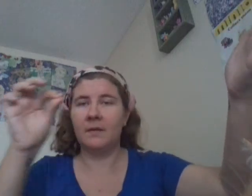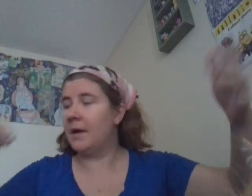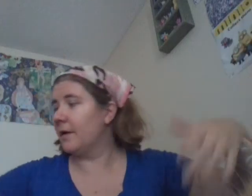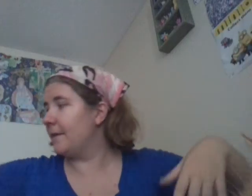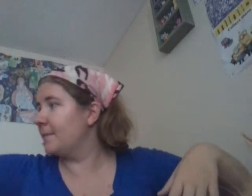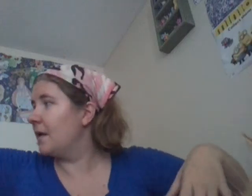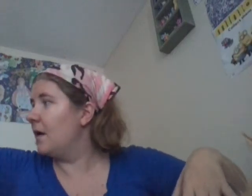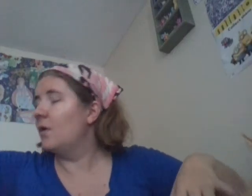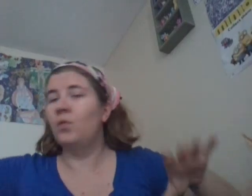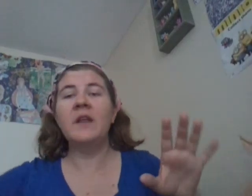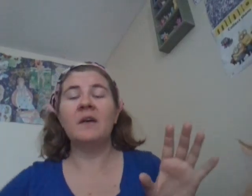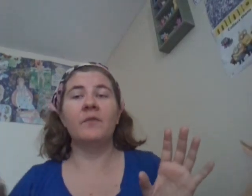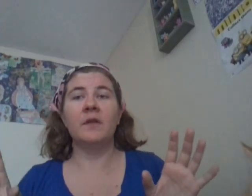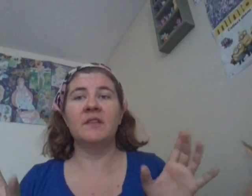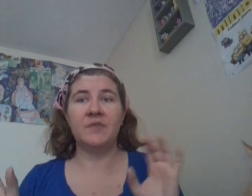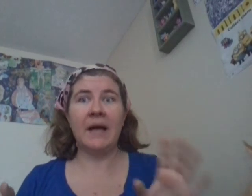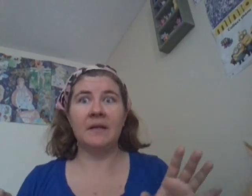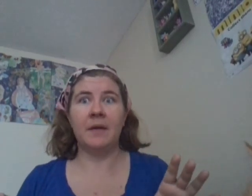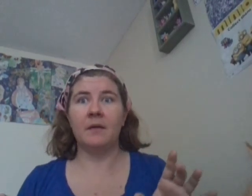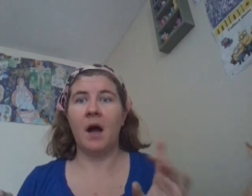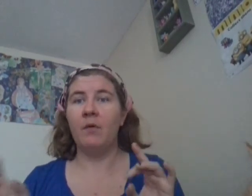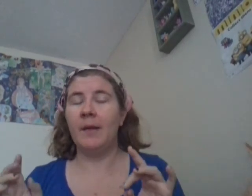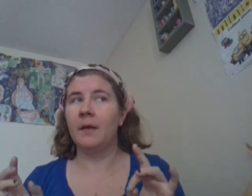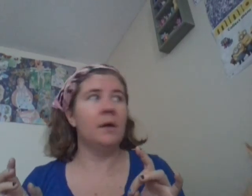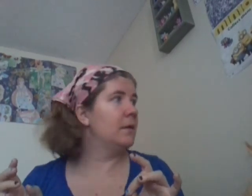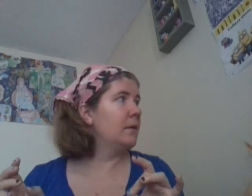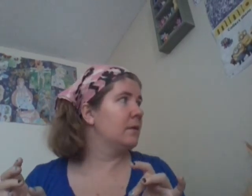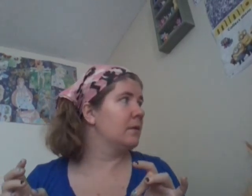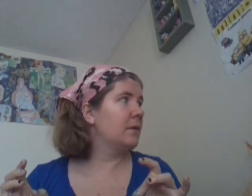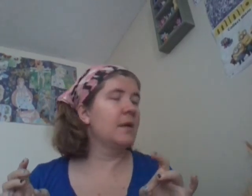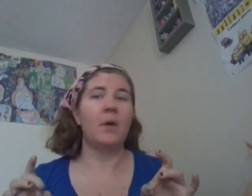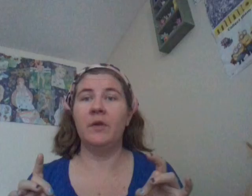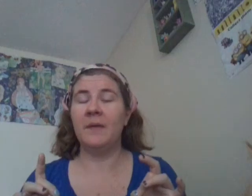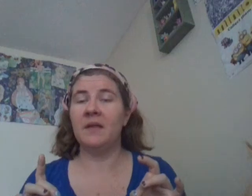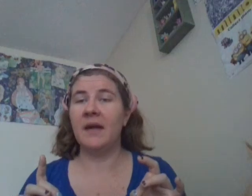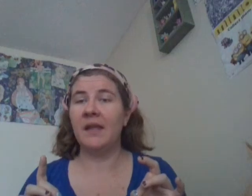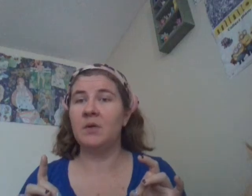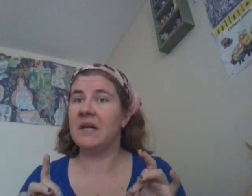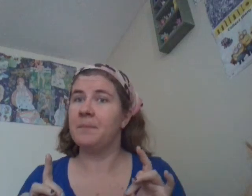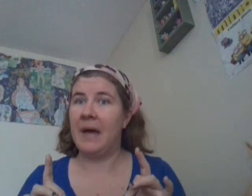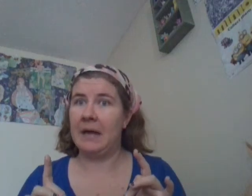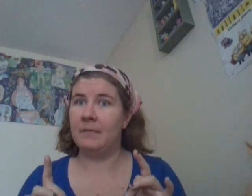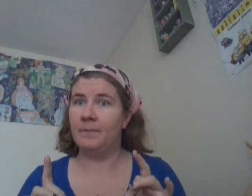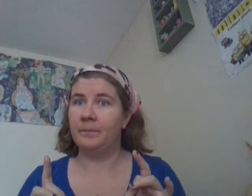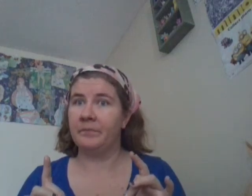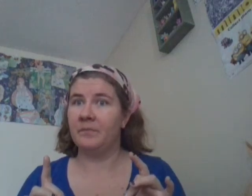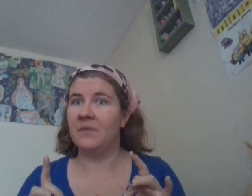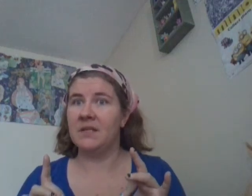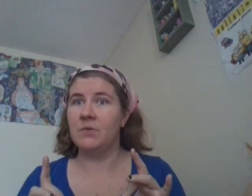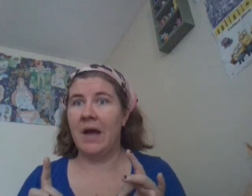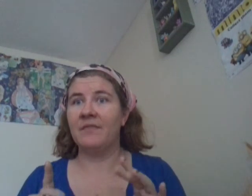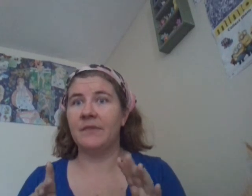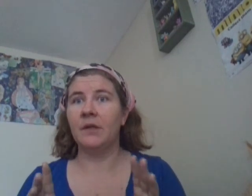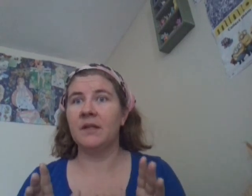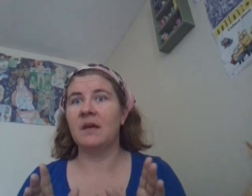here again, would have distracted me. I would have been like, huh? Now when you're speaking sign language, that's bad. Because you have to look at